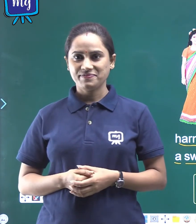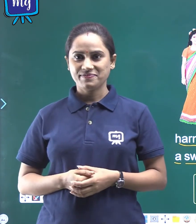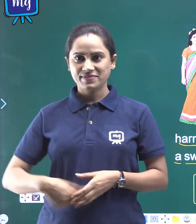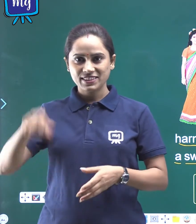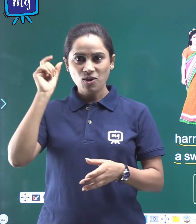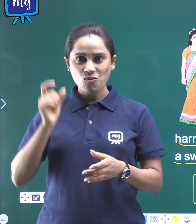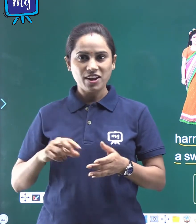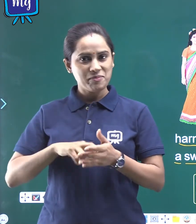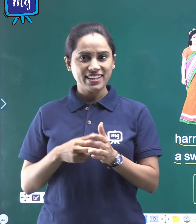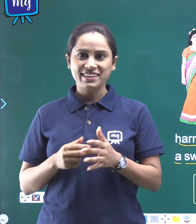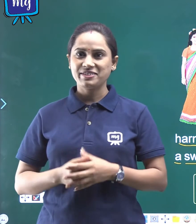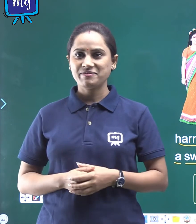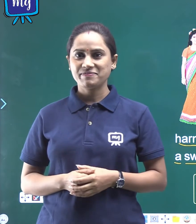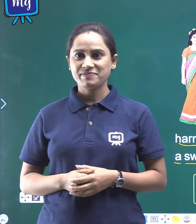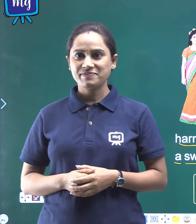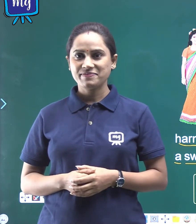Word meaning